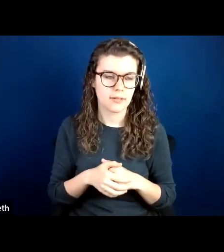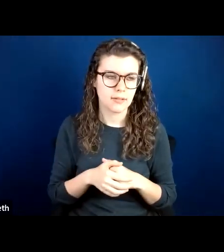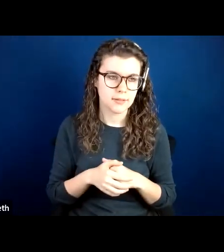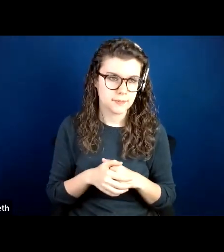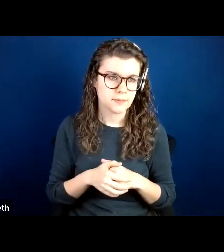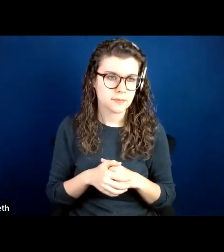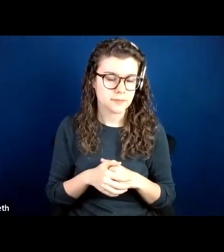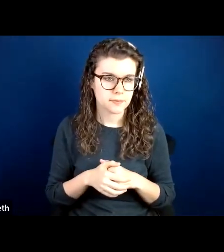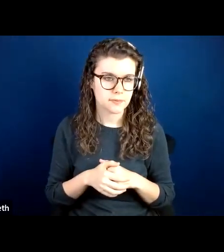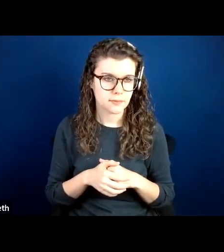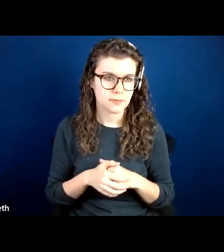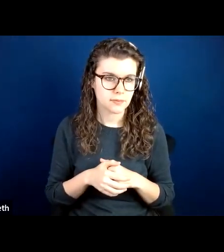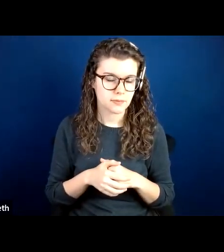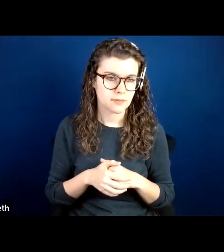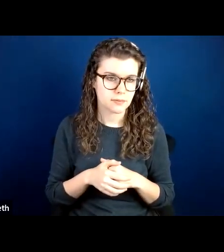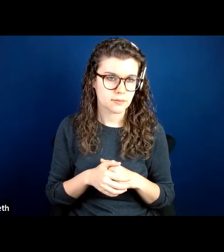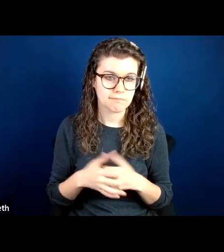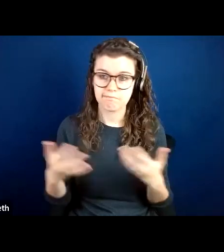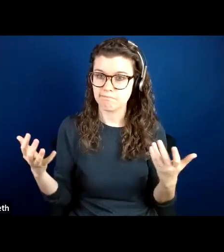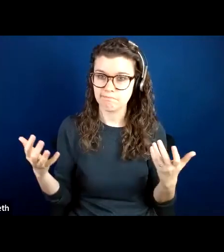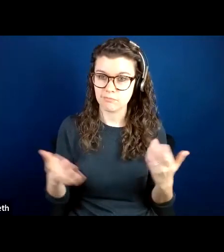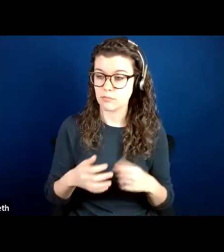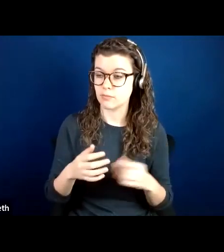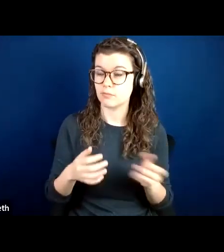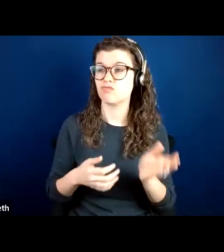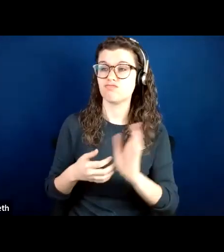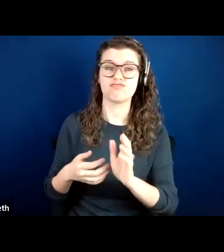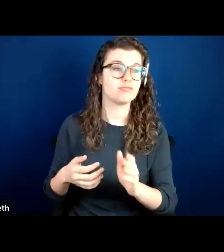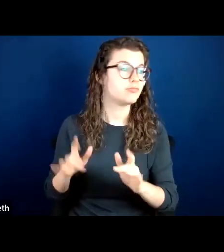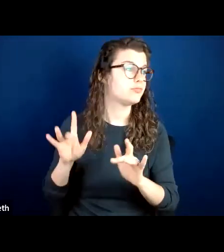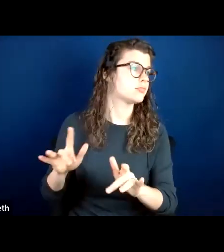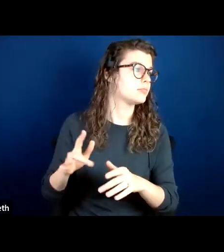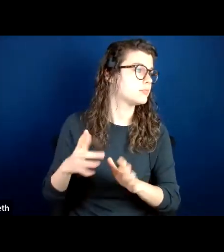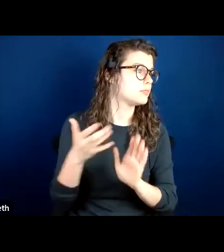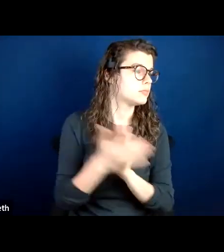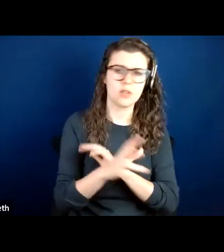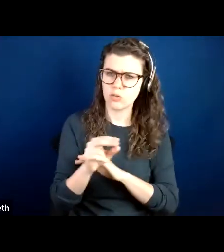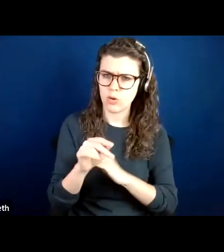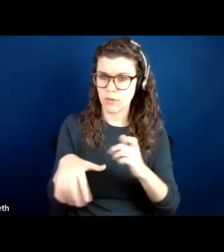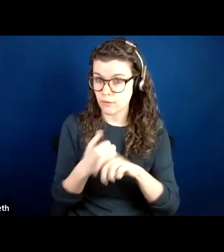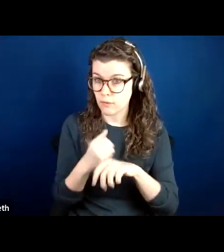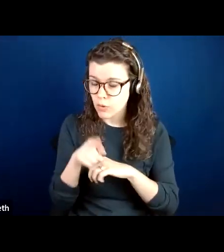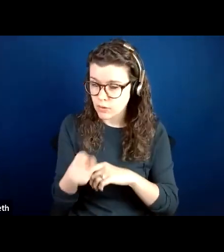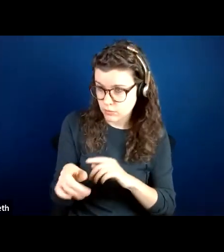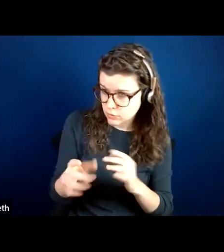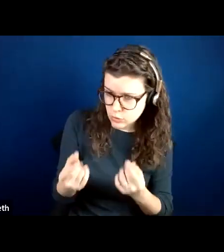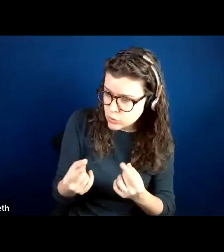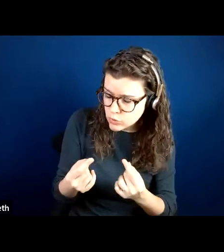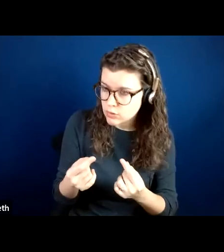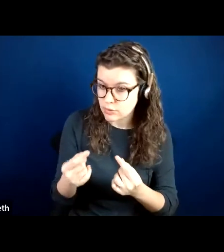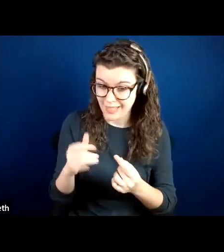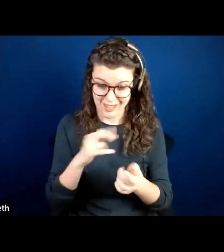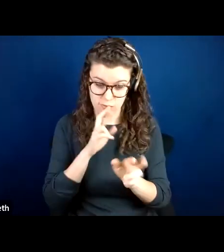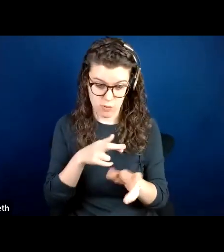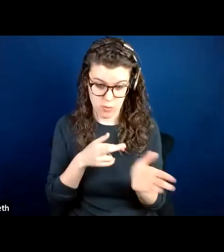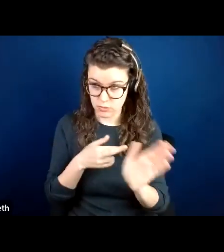just, it's important to follow up and see what people are doing. Are they making use of the report that you've